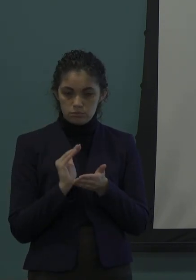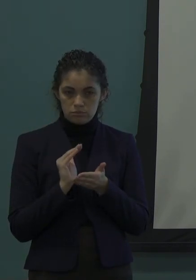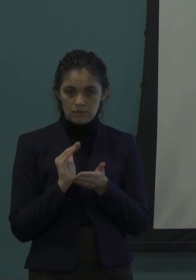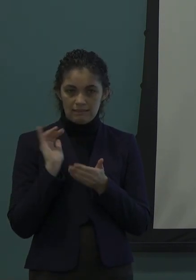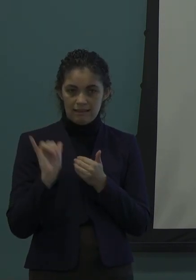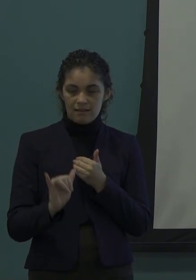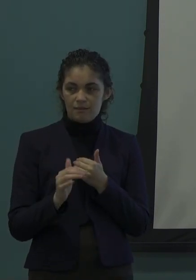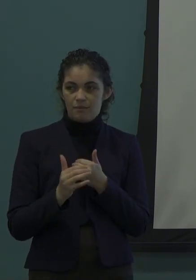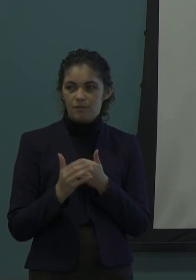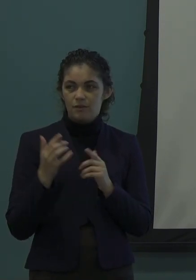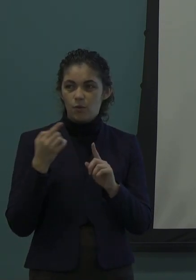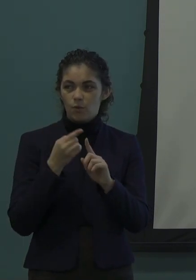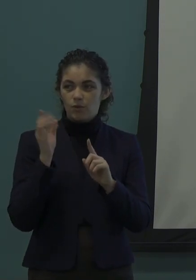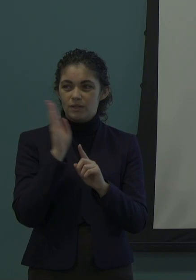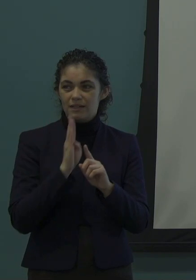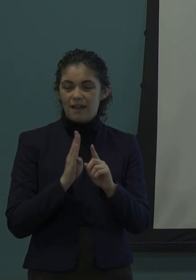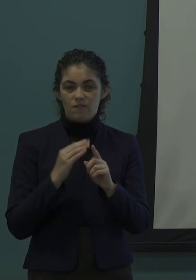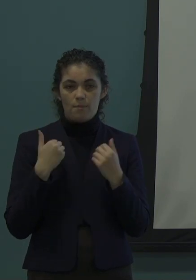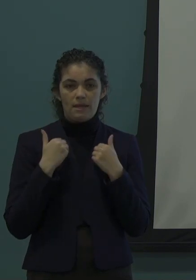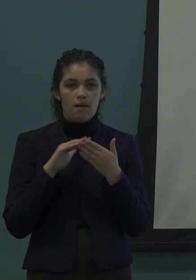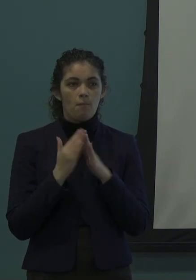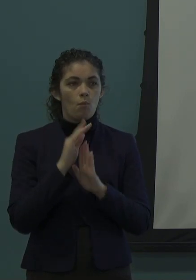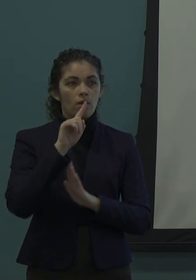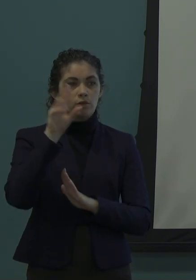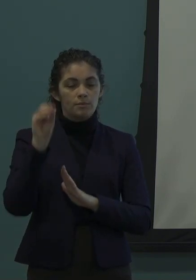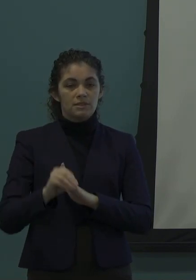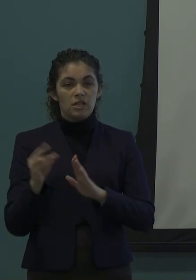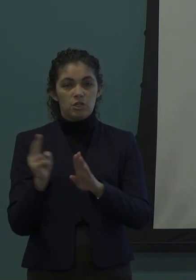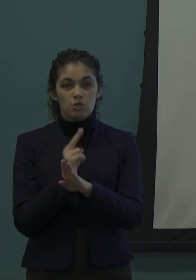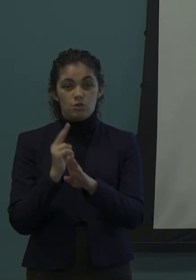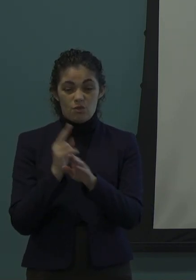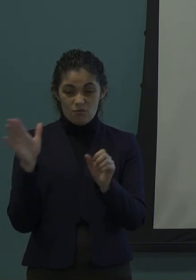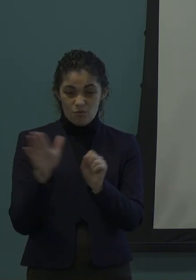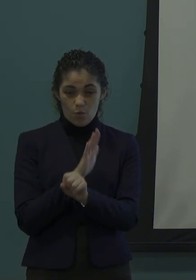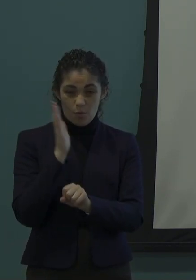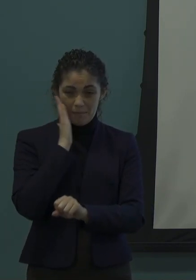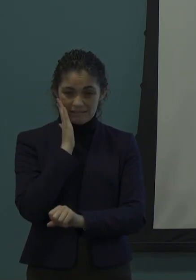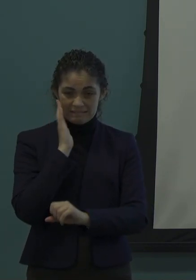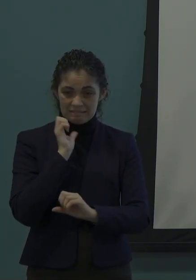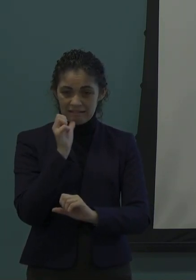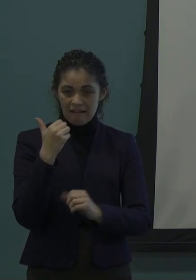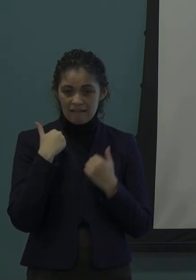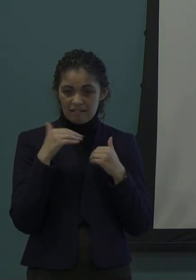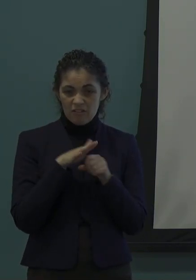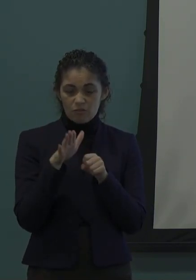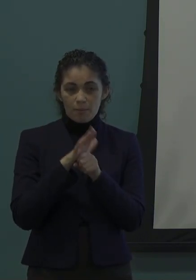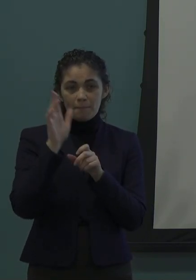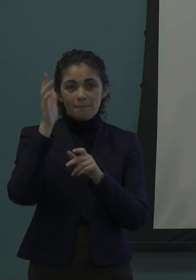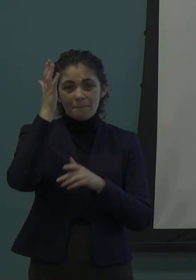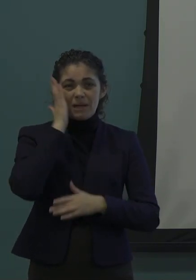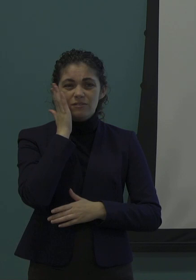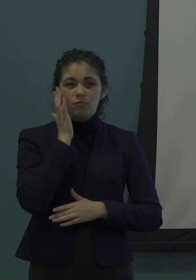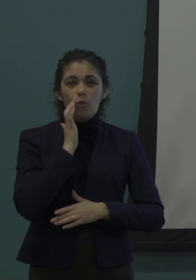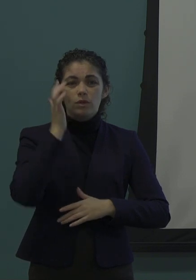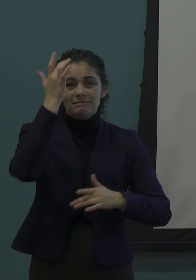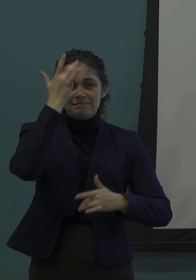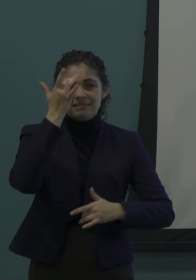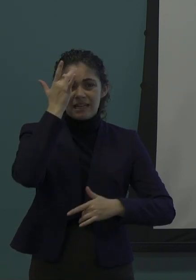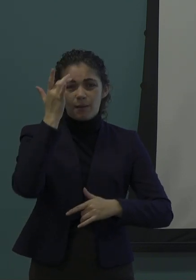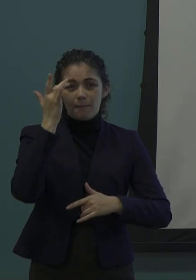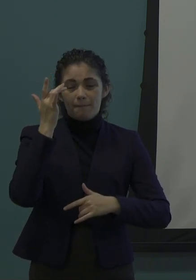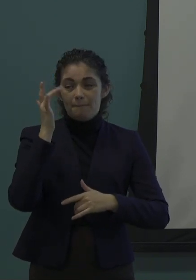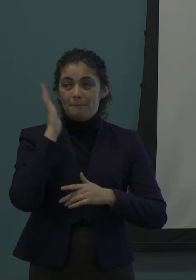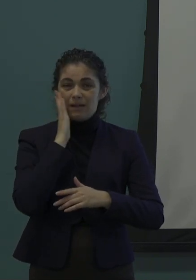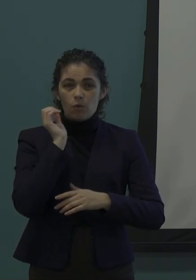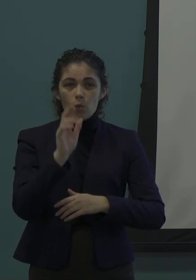that we never get to 100% utilization where we don't have enough beds for the sickest people and we don't have enough ventilators